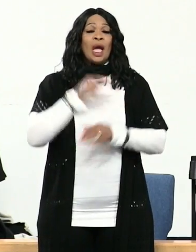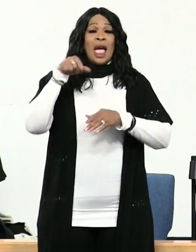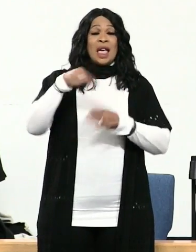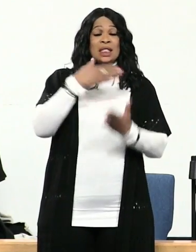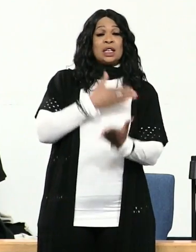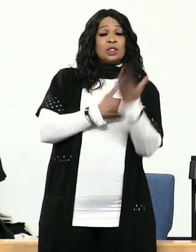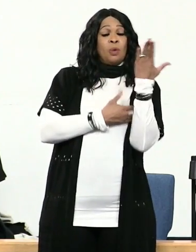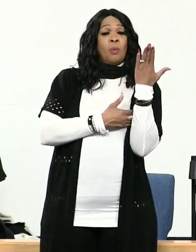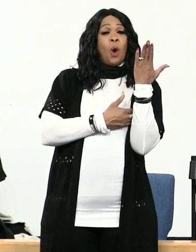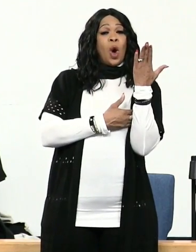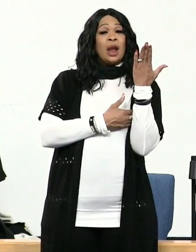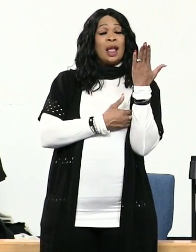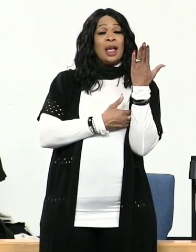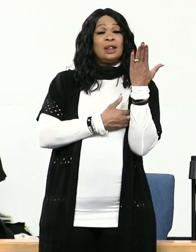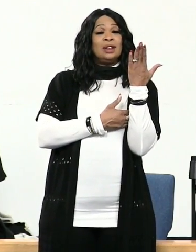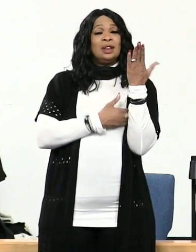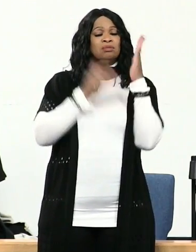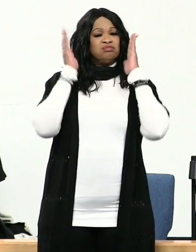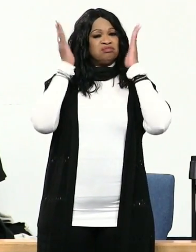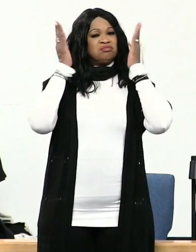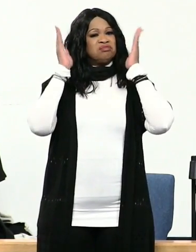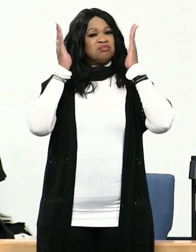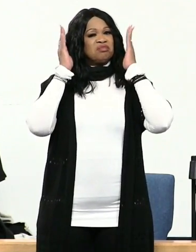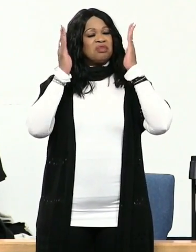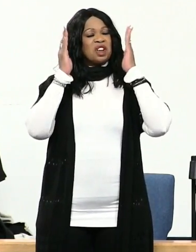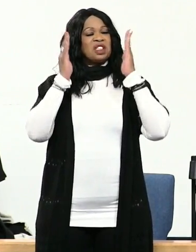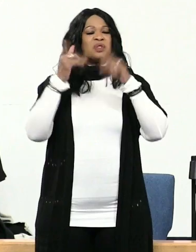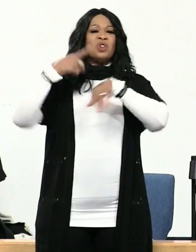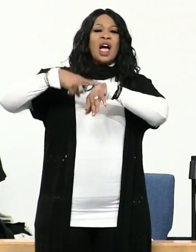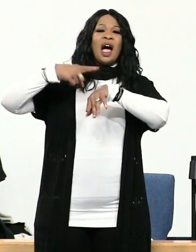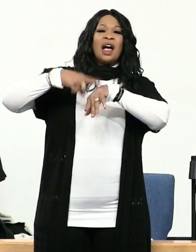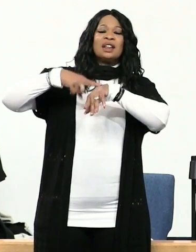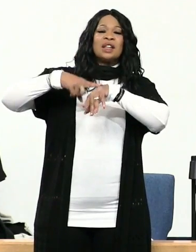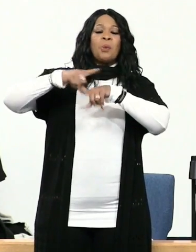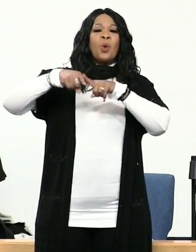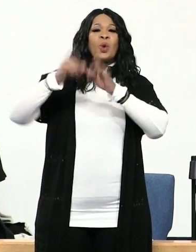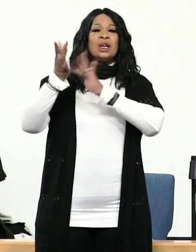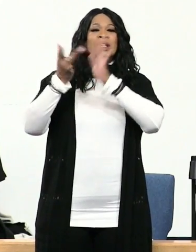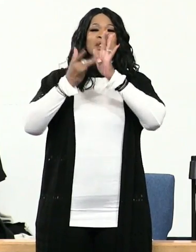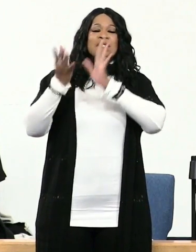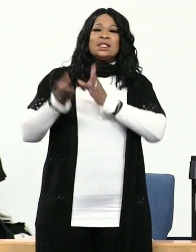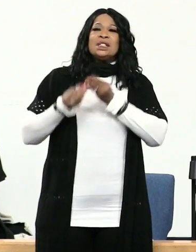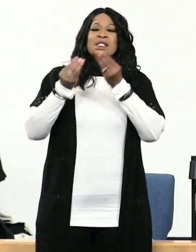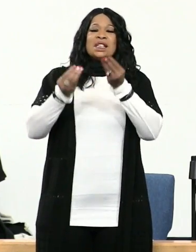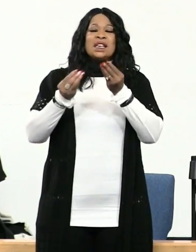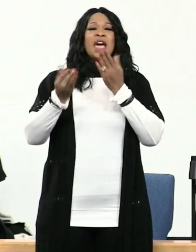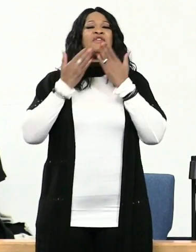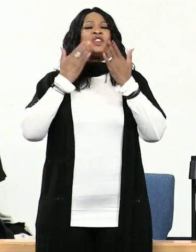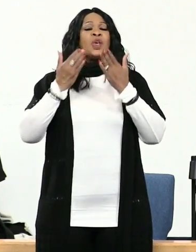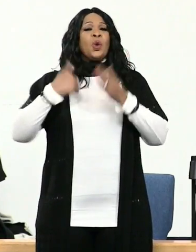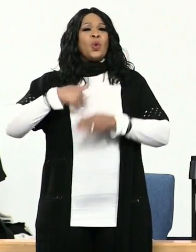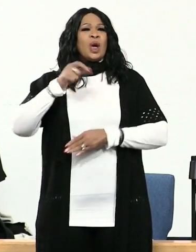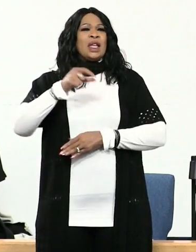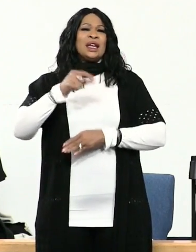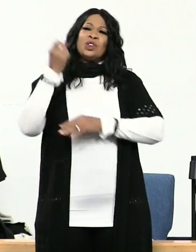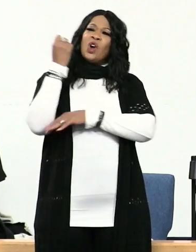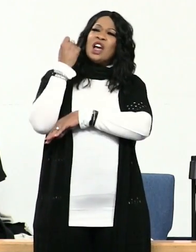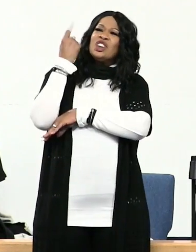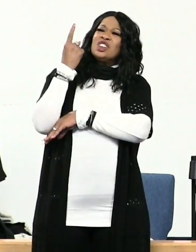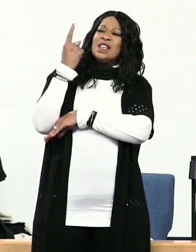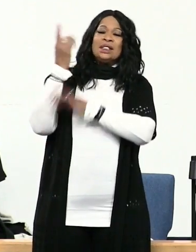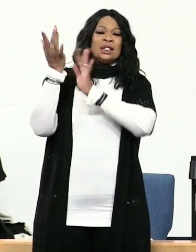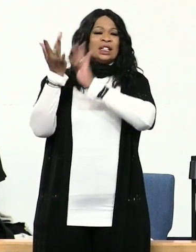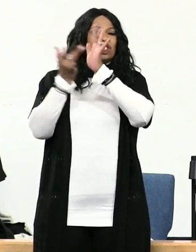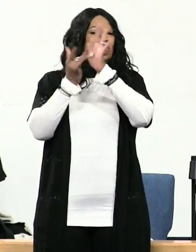we turn our attention to a time when Jesus gave thanks. We need to understand that Jesus didn't